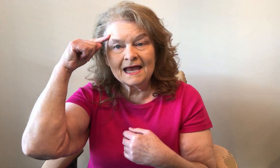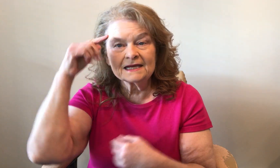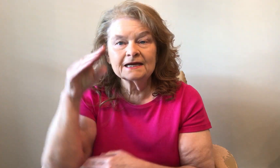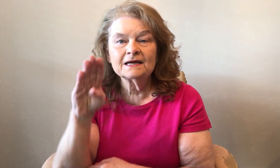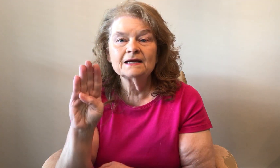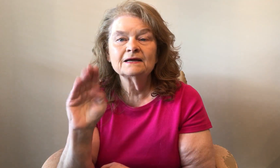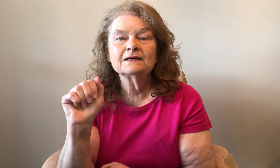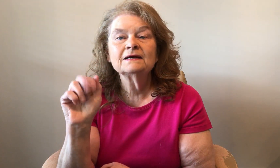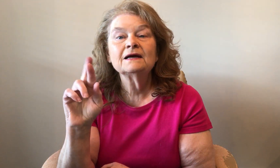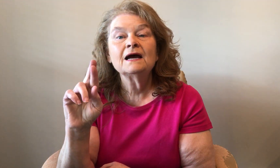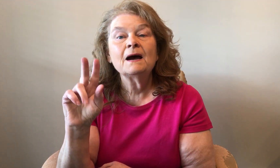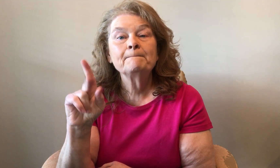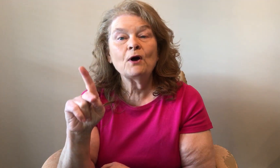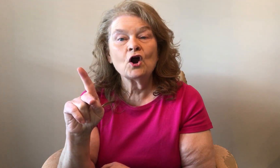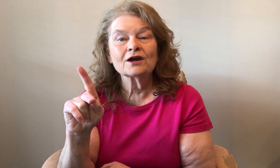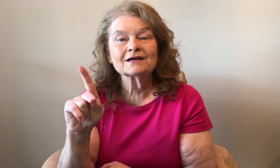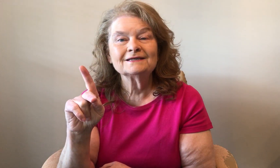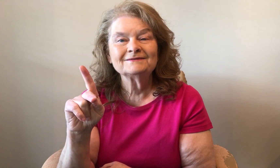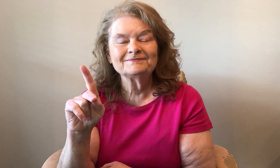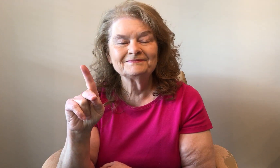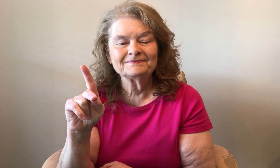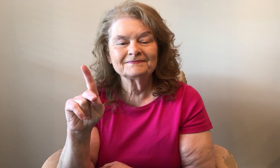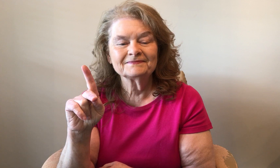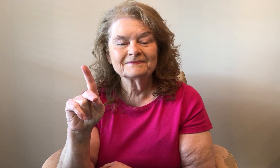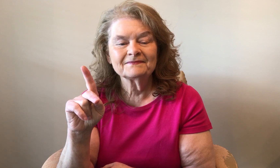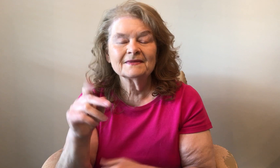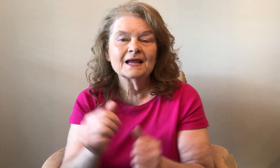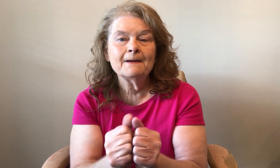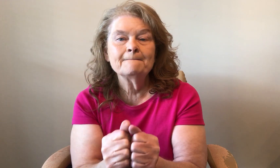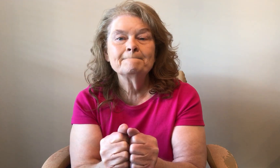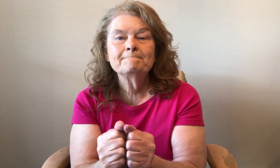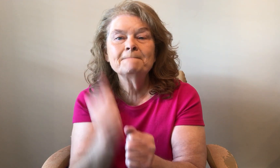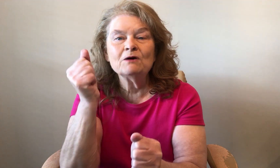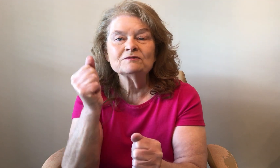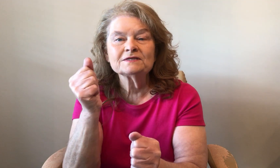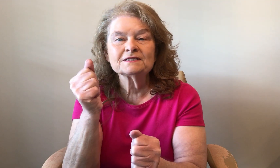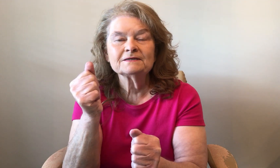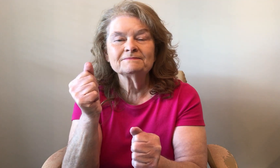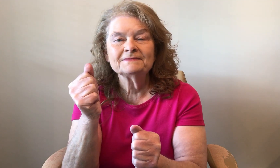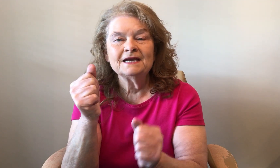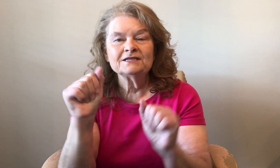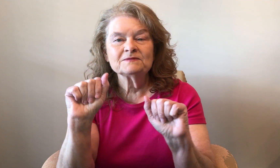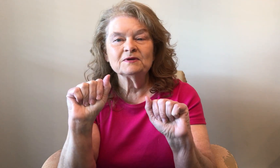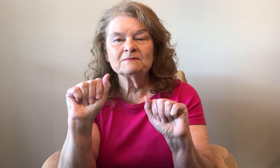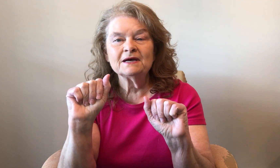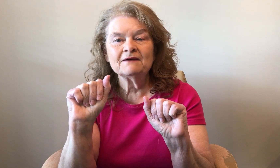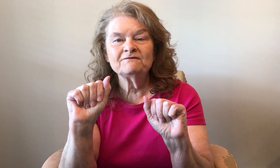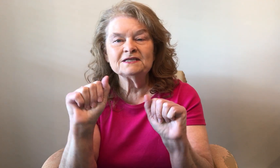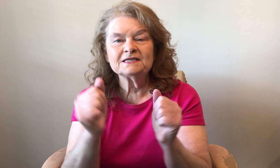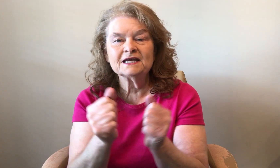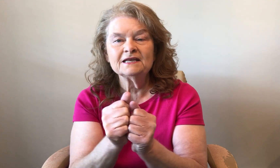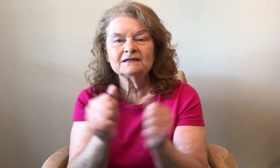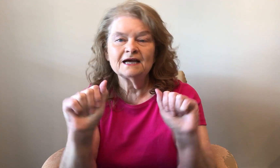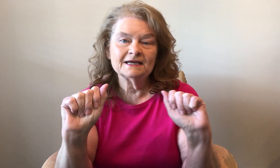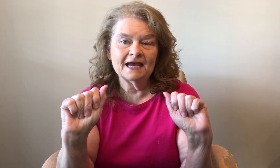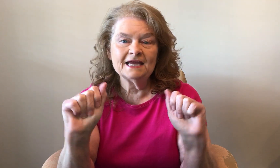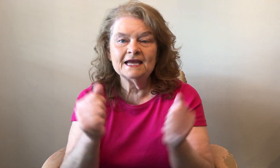black bark. Most. Just putting my fists together like A